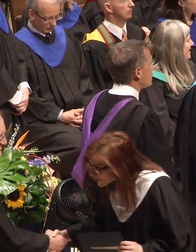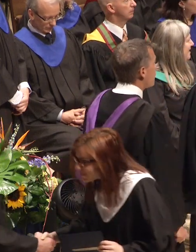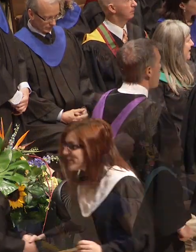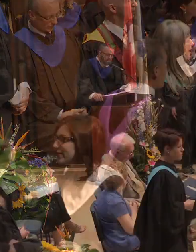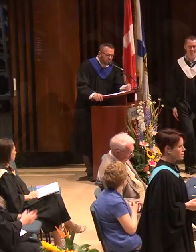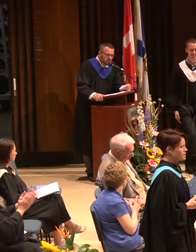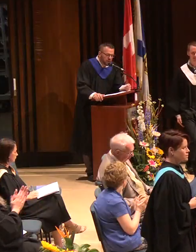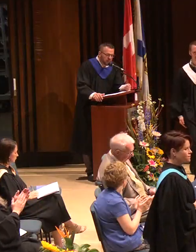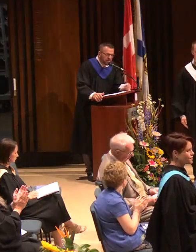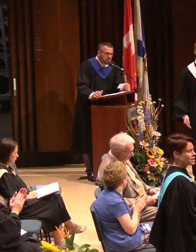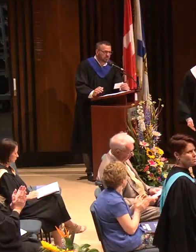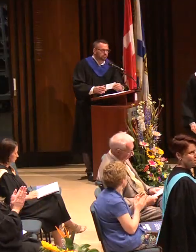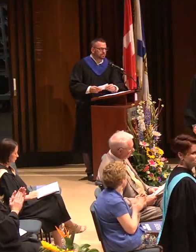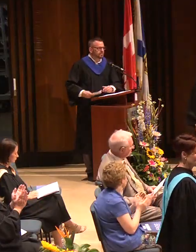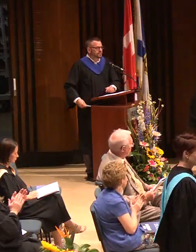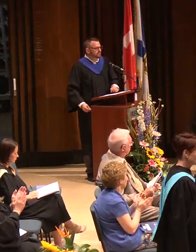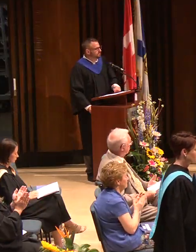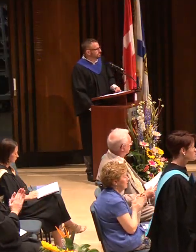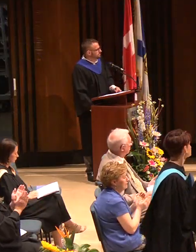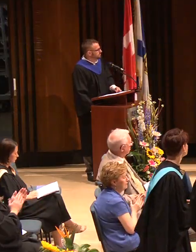Philip Lavin with honors.